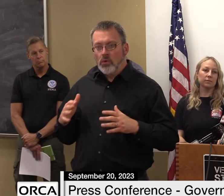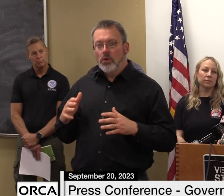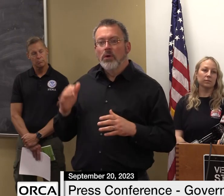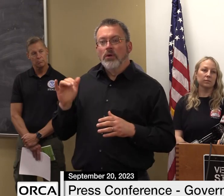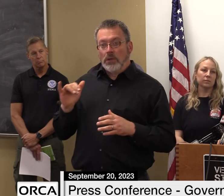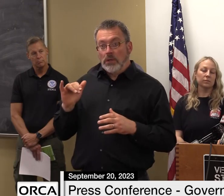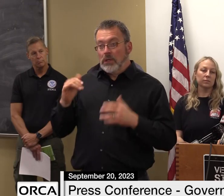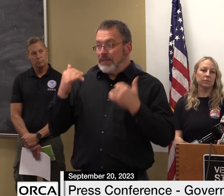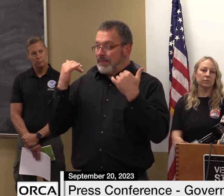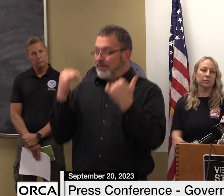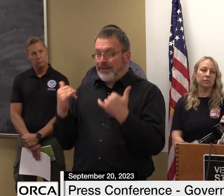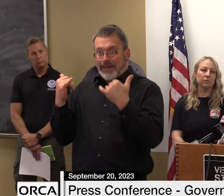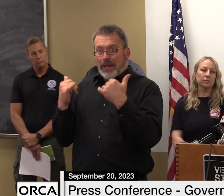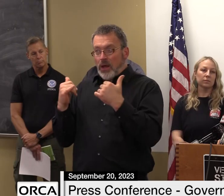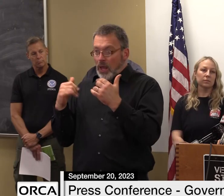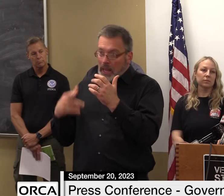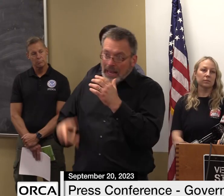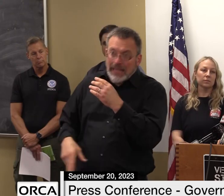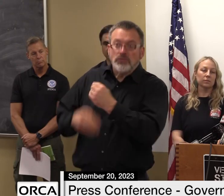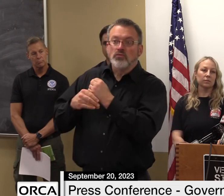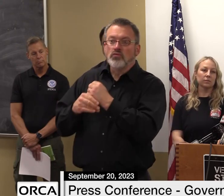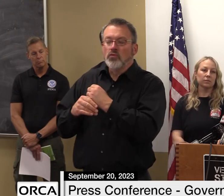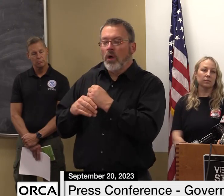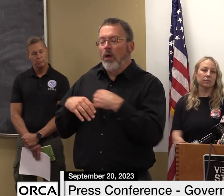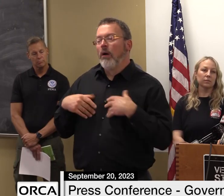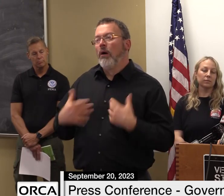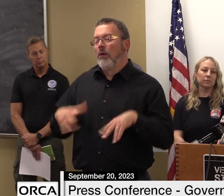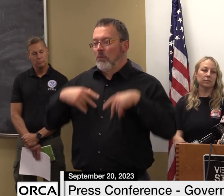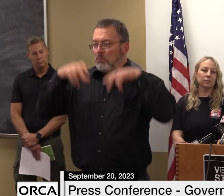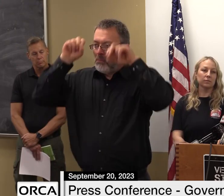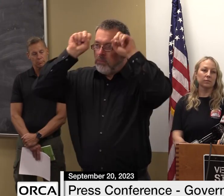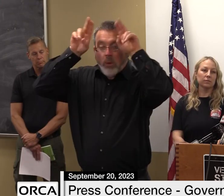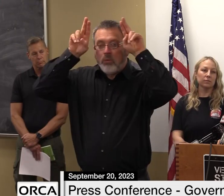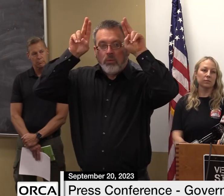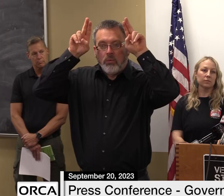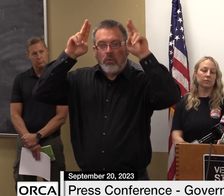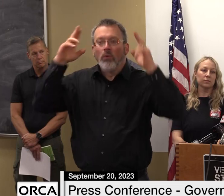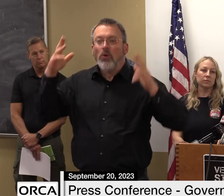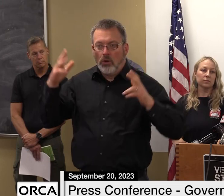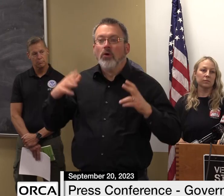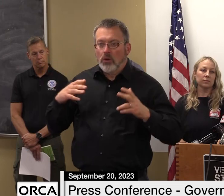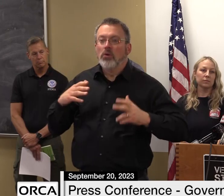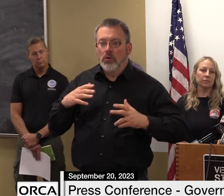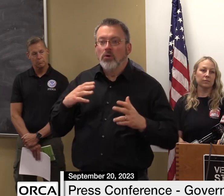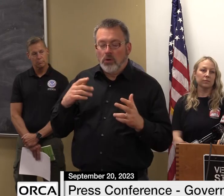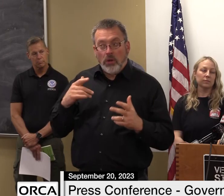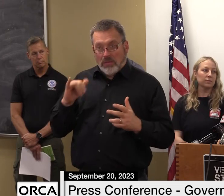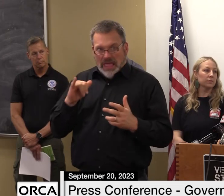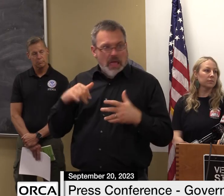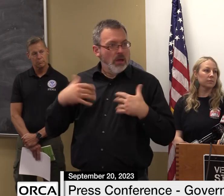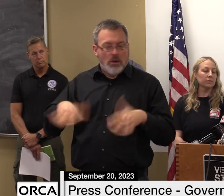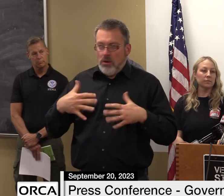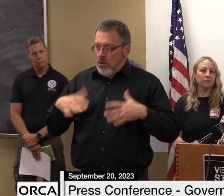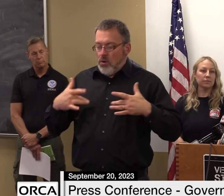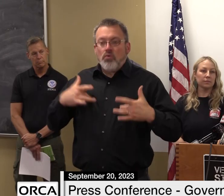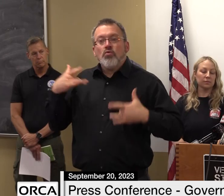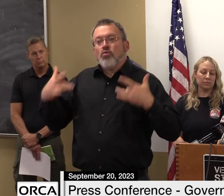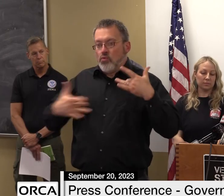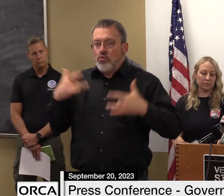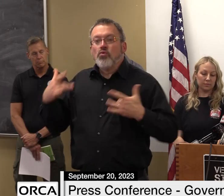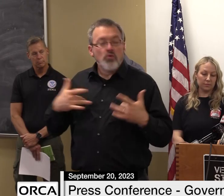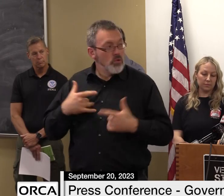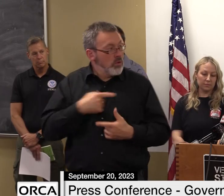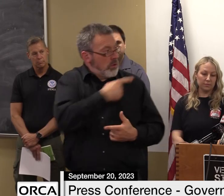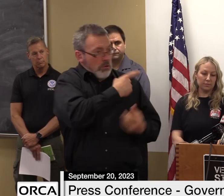and many other businesses reopen and recover sooner than we could have without this help. When I heard about the additional